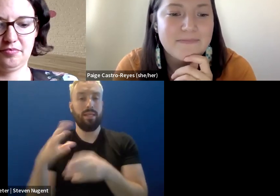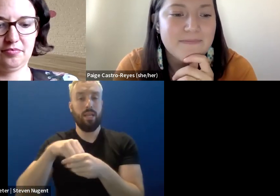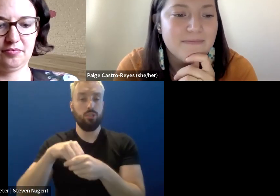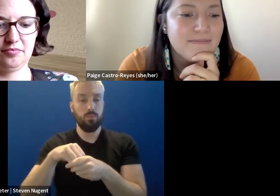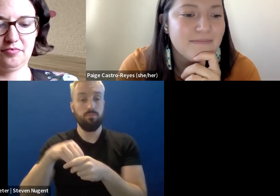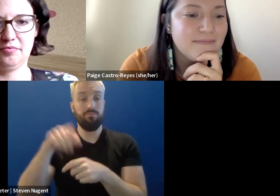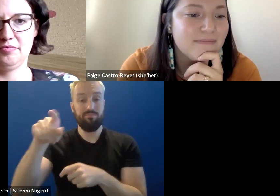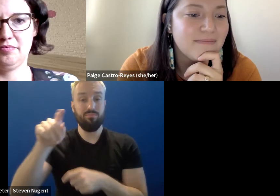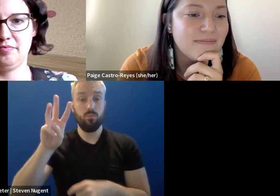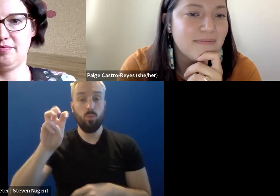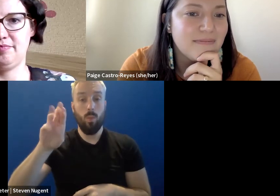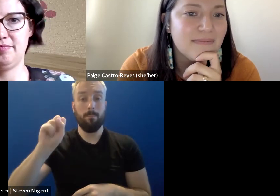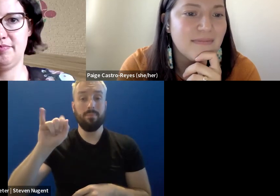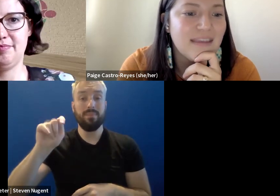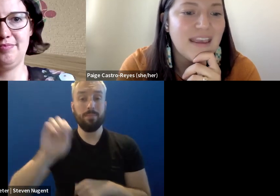website.